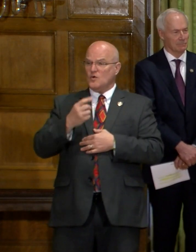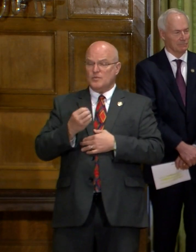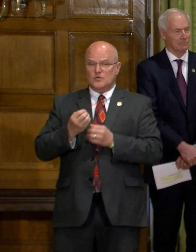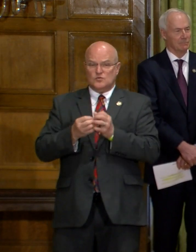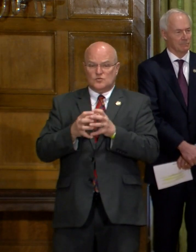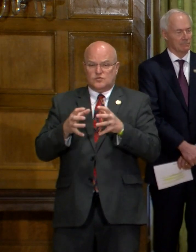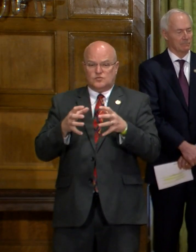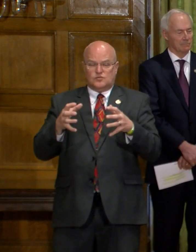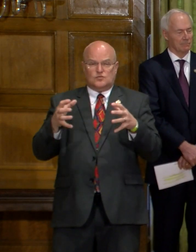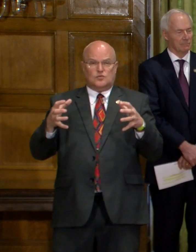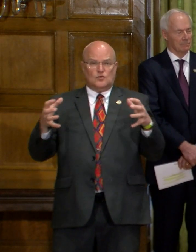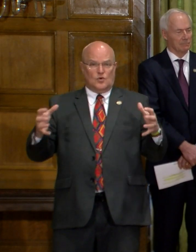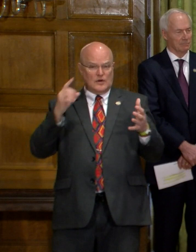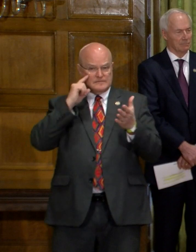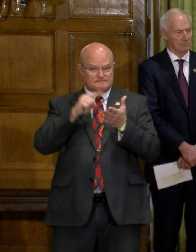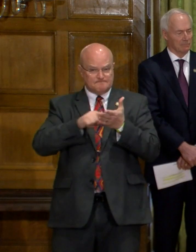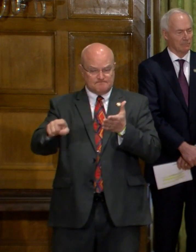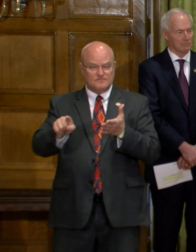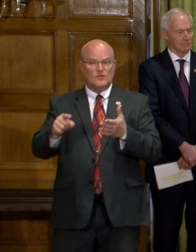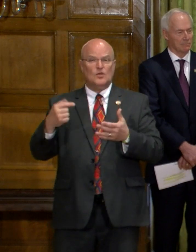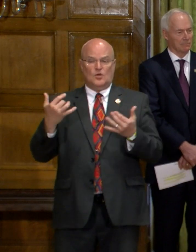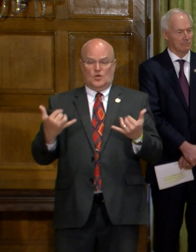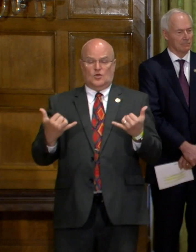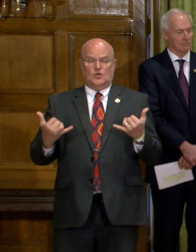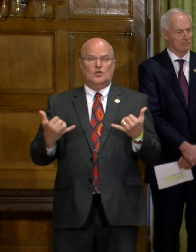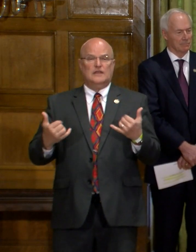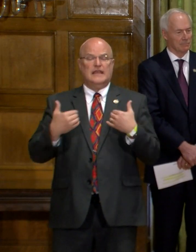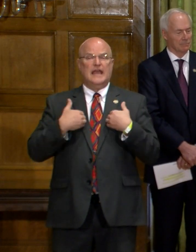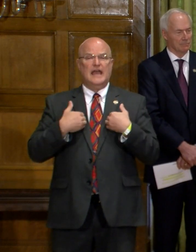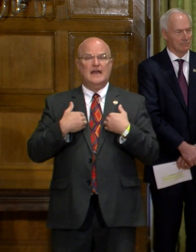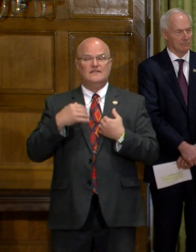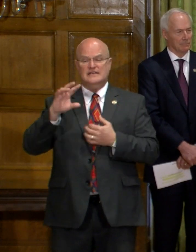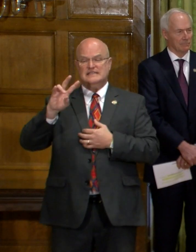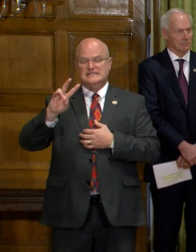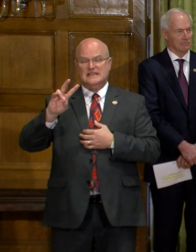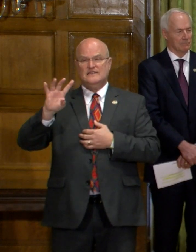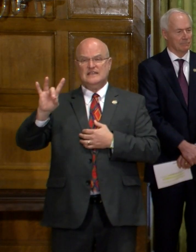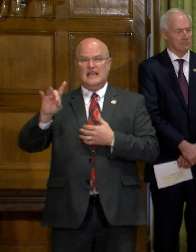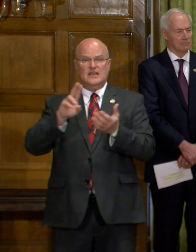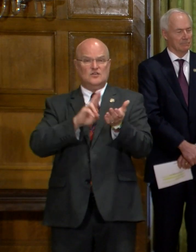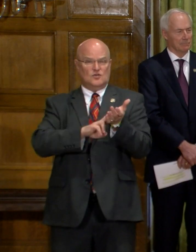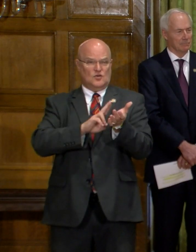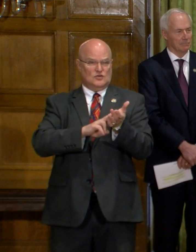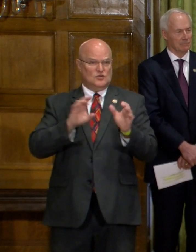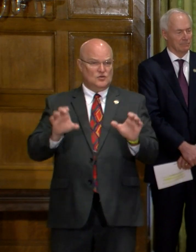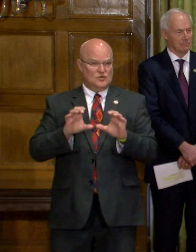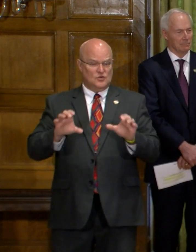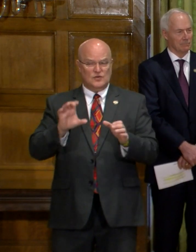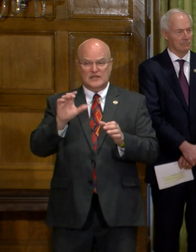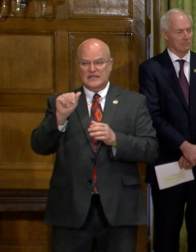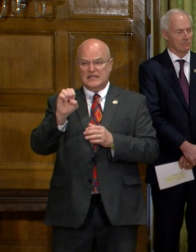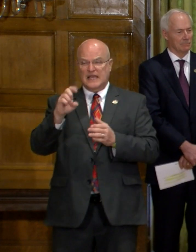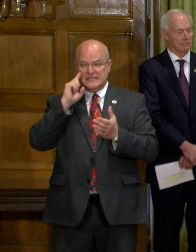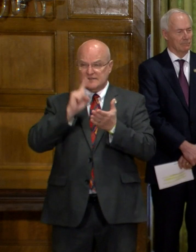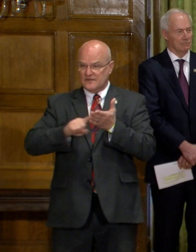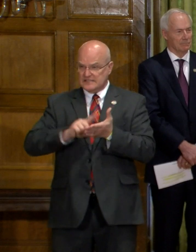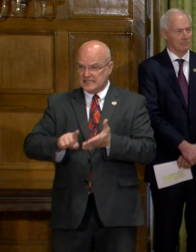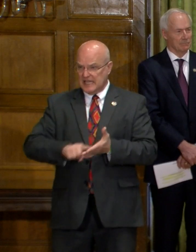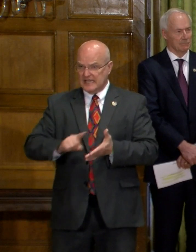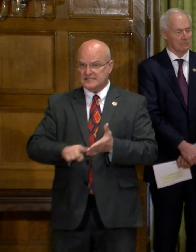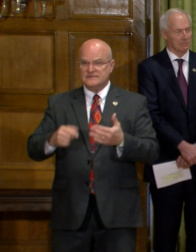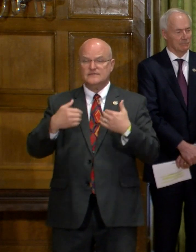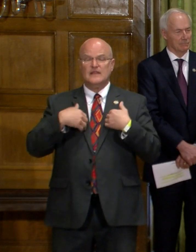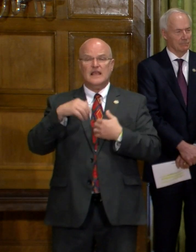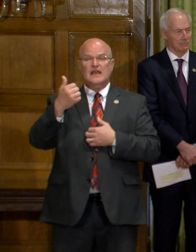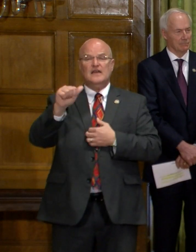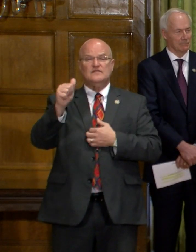our capacity there. We are currently we have 78 nurses who are doing case investigations. We